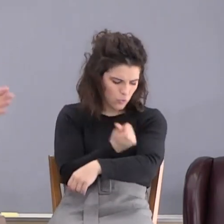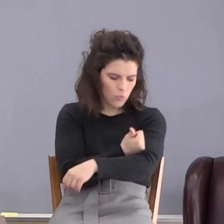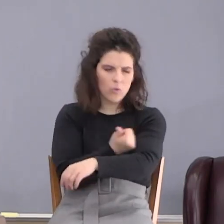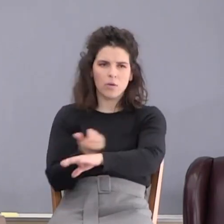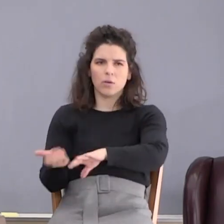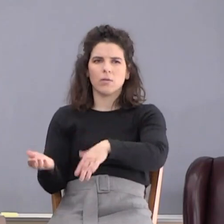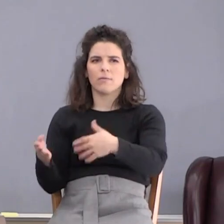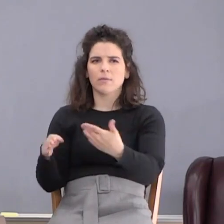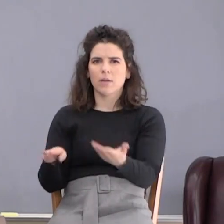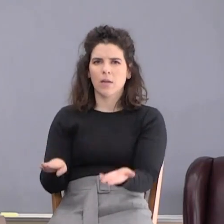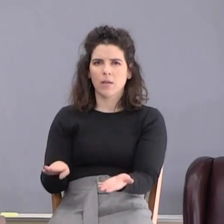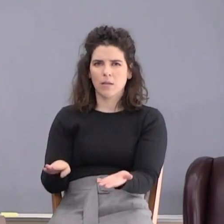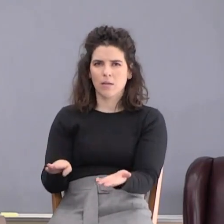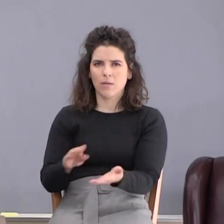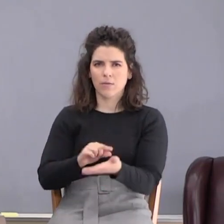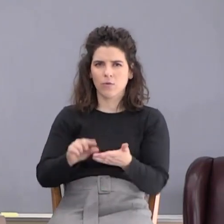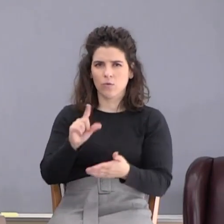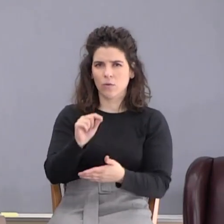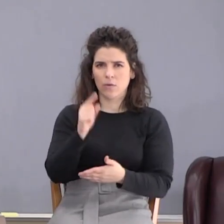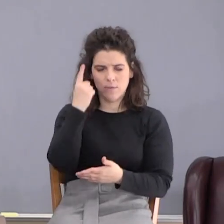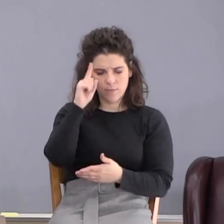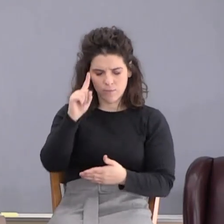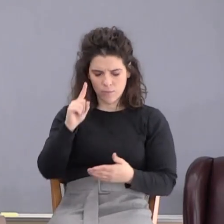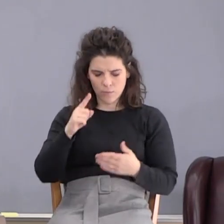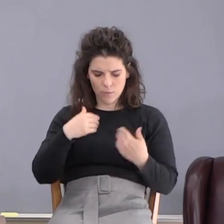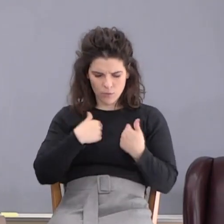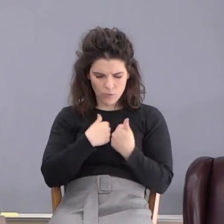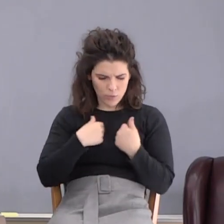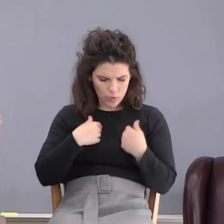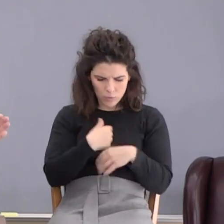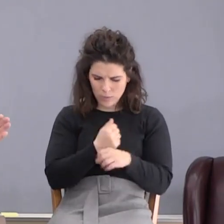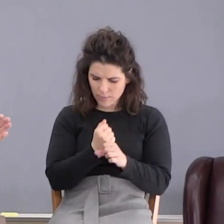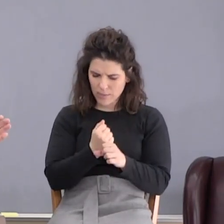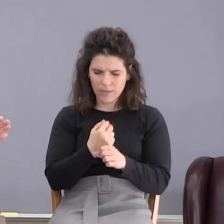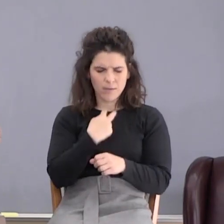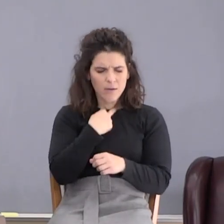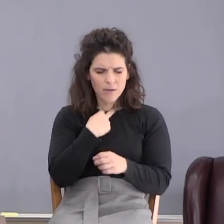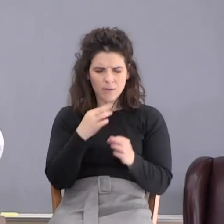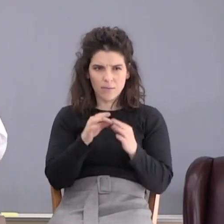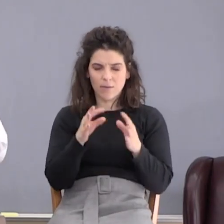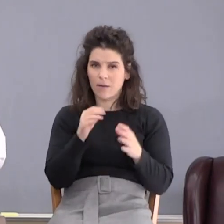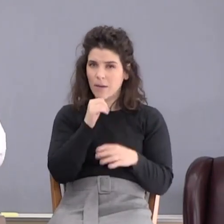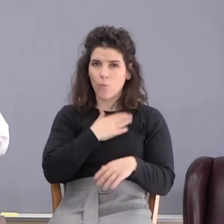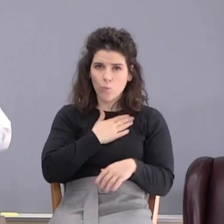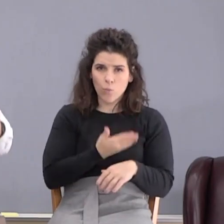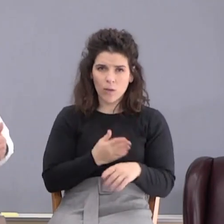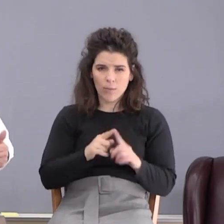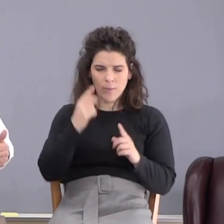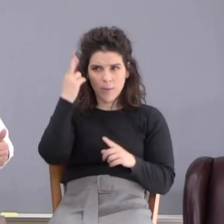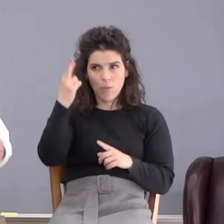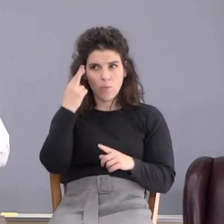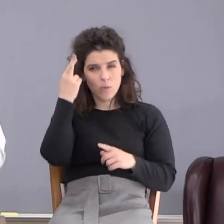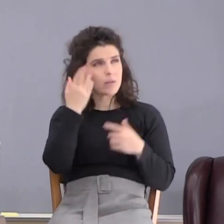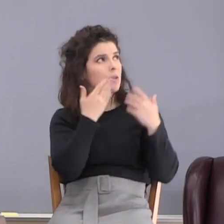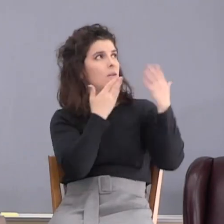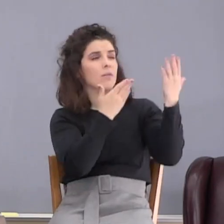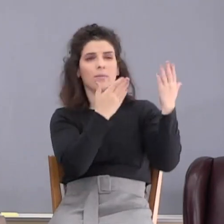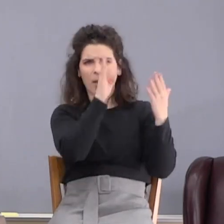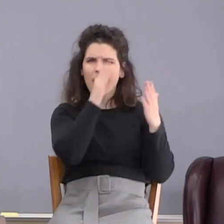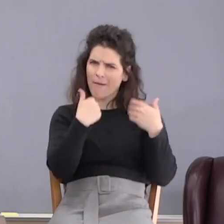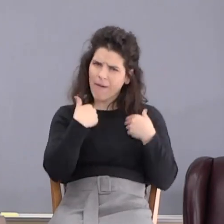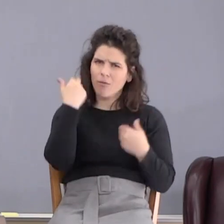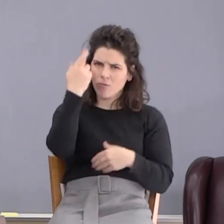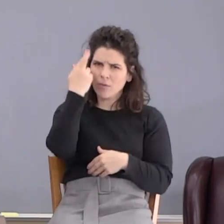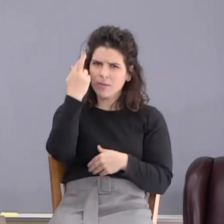death. So, verse 24, the creature was made subject to vanity, not willingly, but by reason of him, God had a